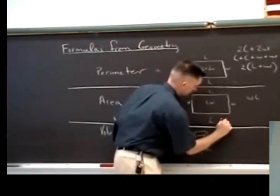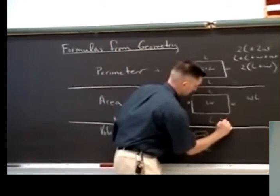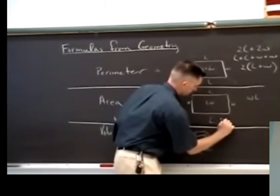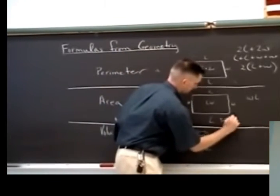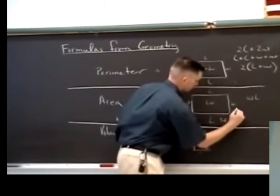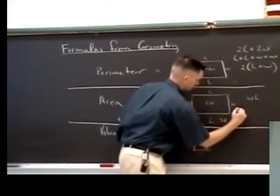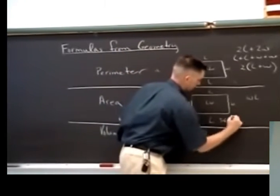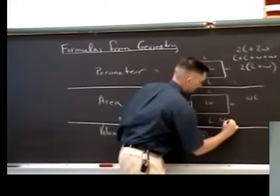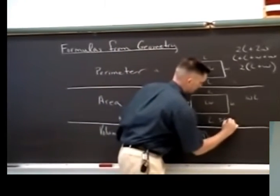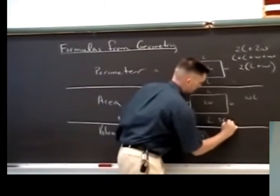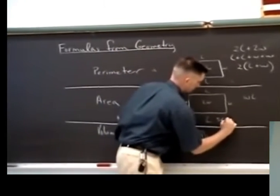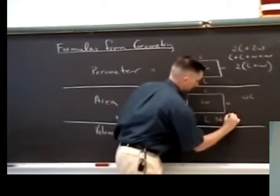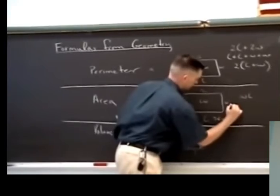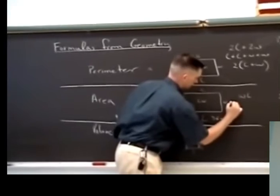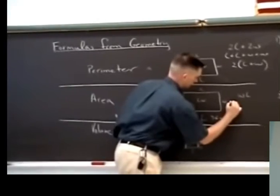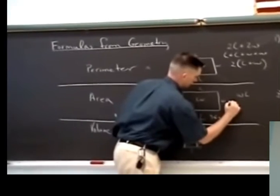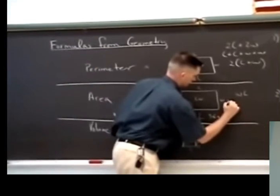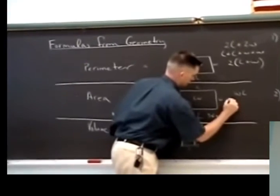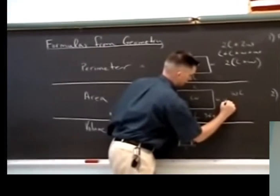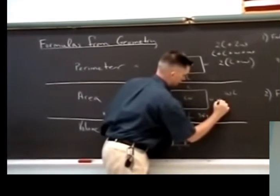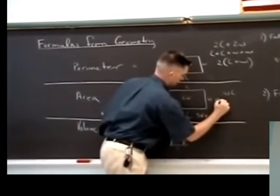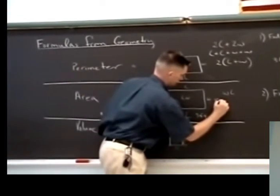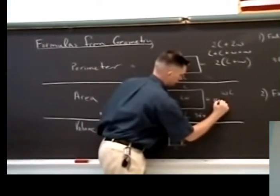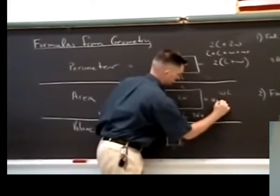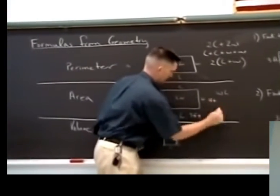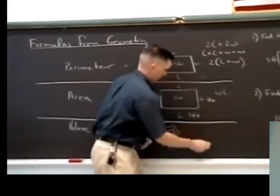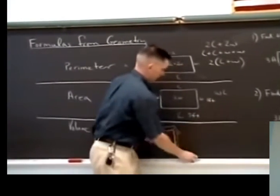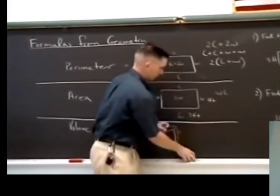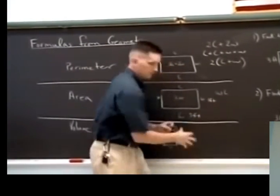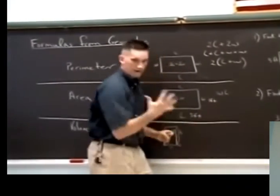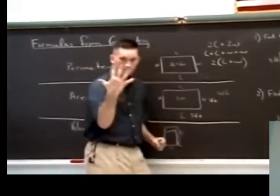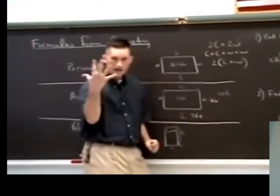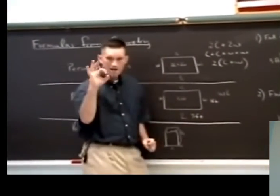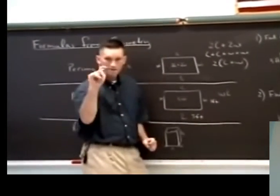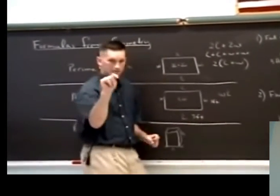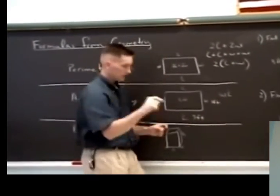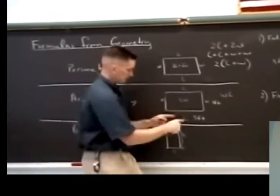So let me give you an example. If the length of something was